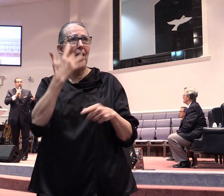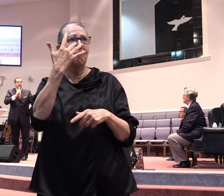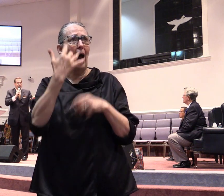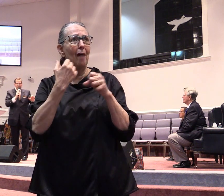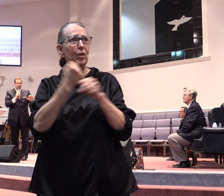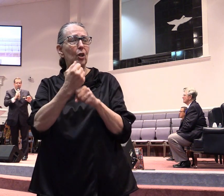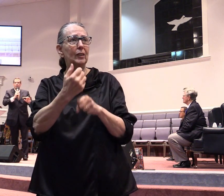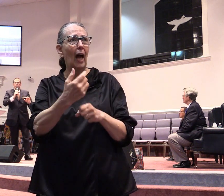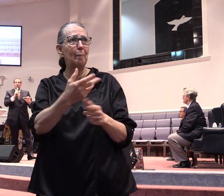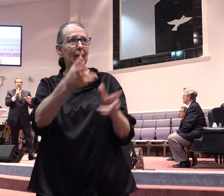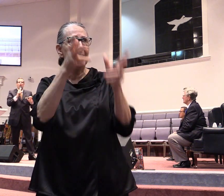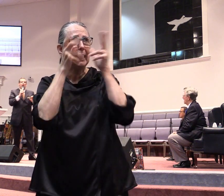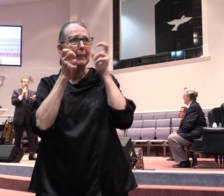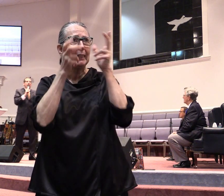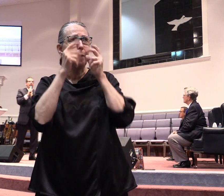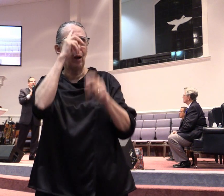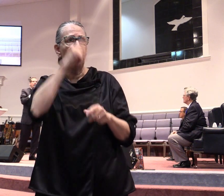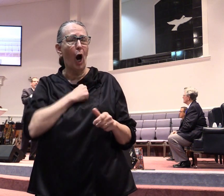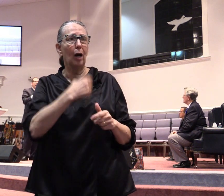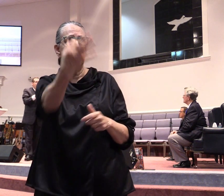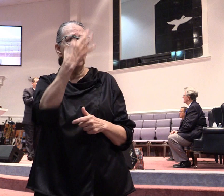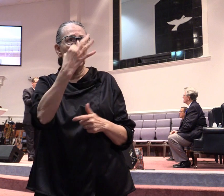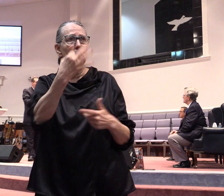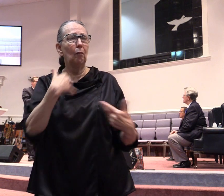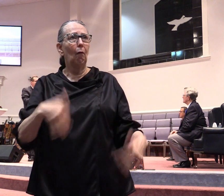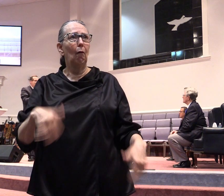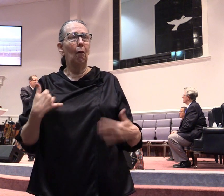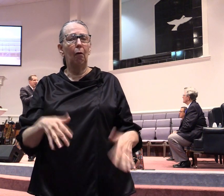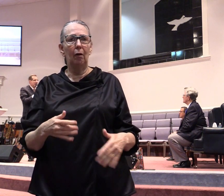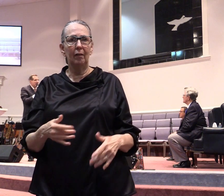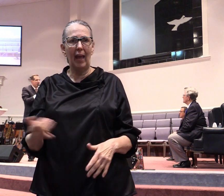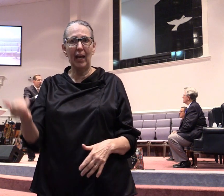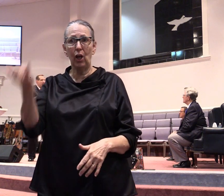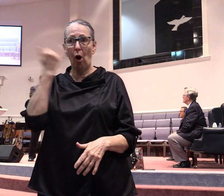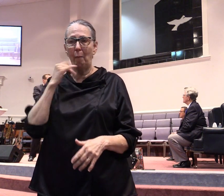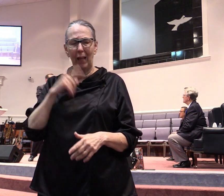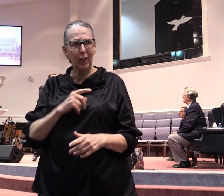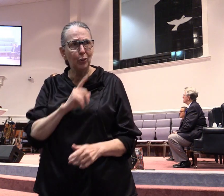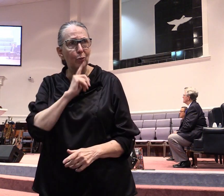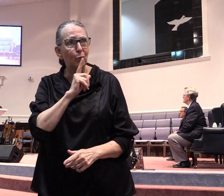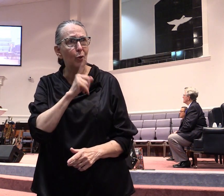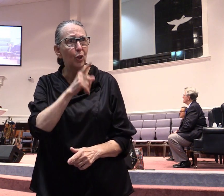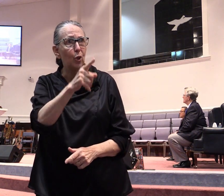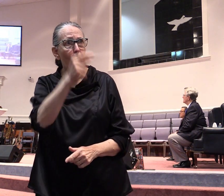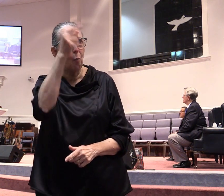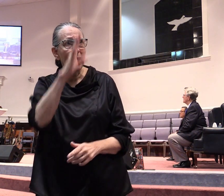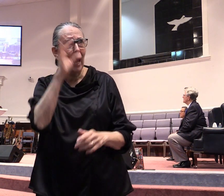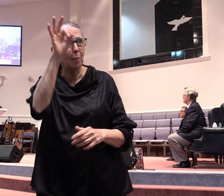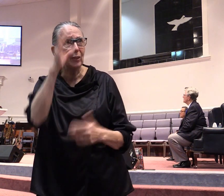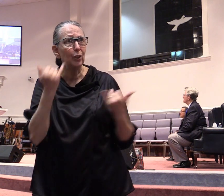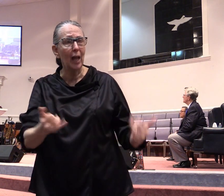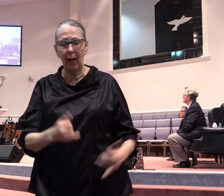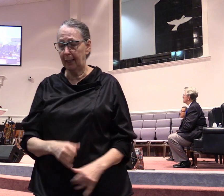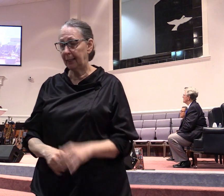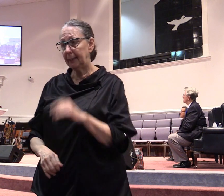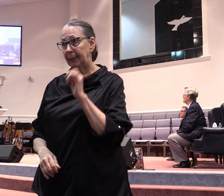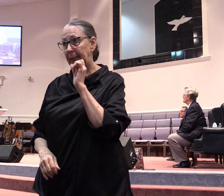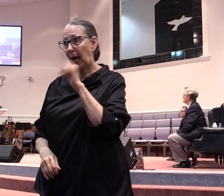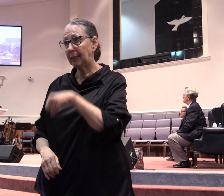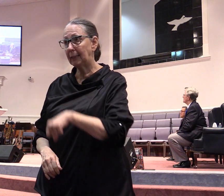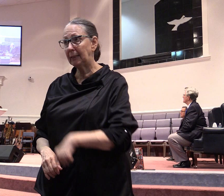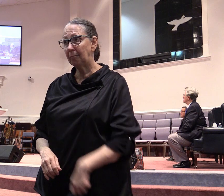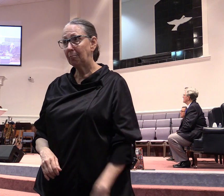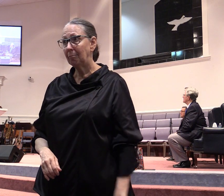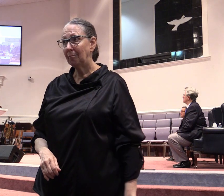5 years." A little bit later he called me. He said, "Is it true that you're oneness?" I said, "Yes, sir." He said, "Can I